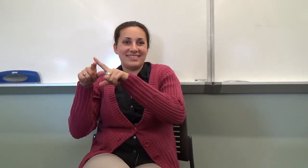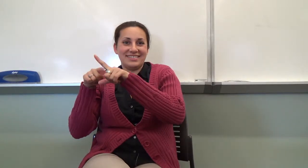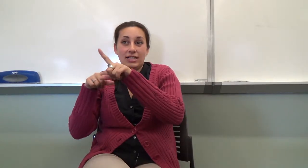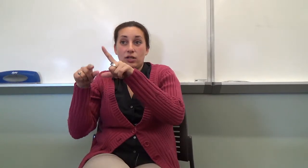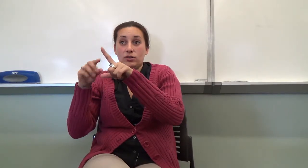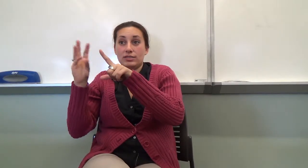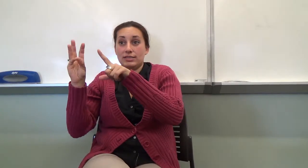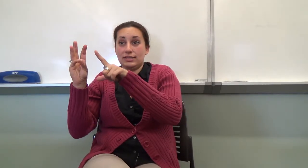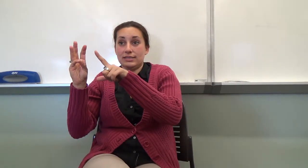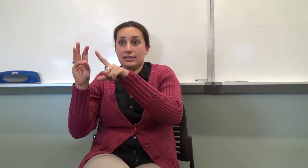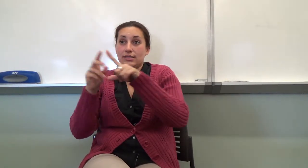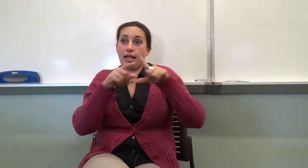angle 2.